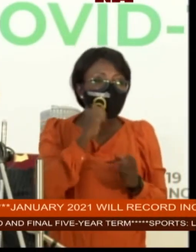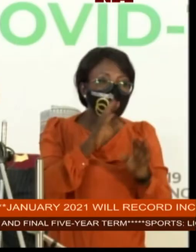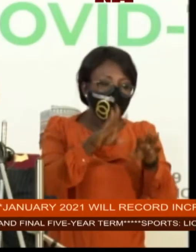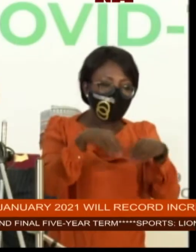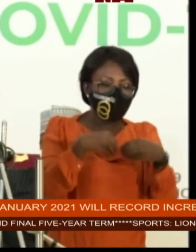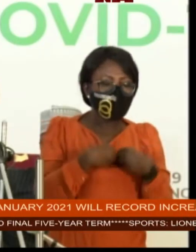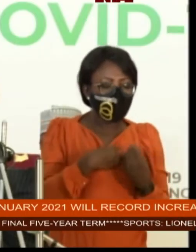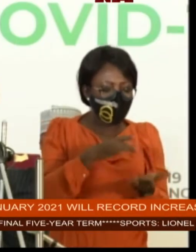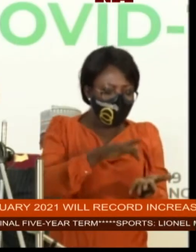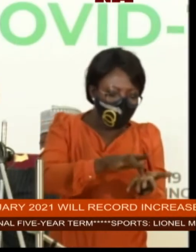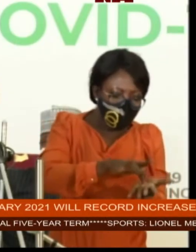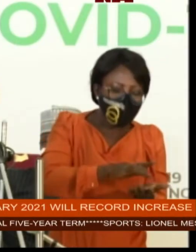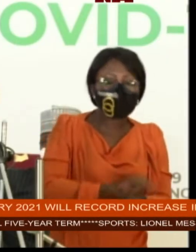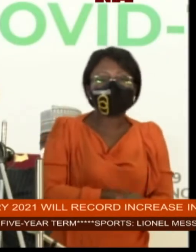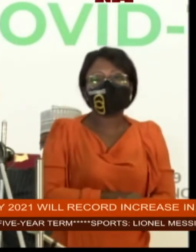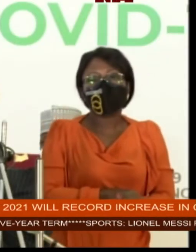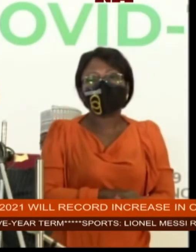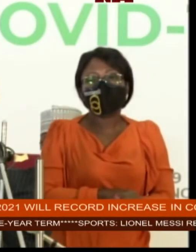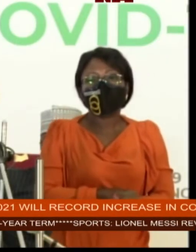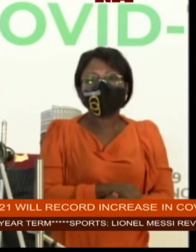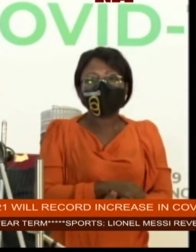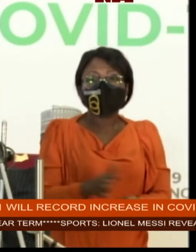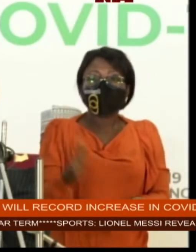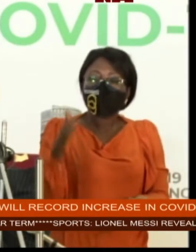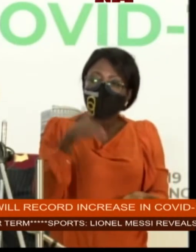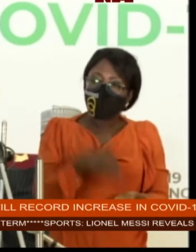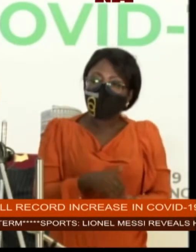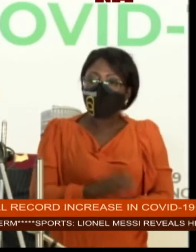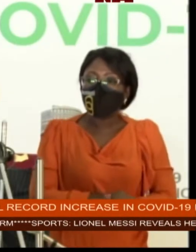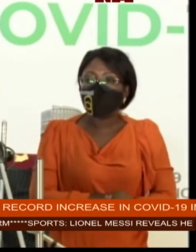prescription. And